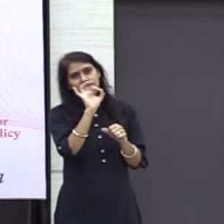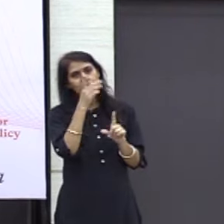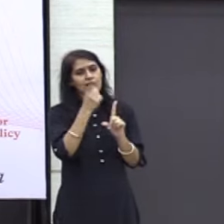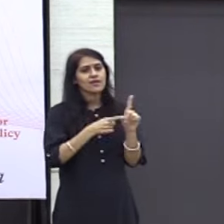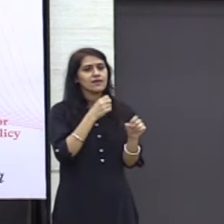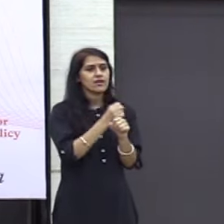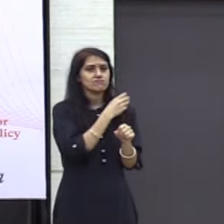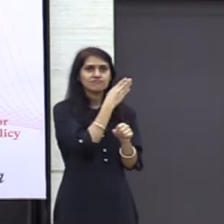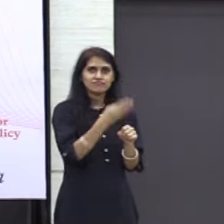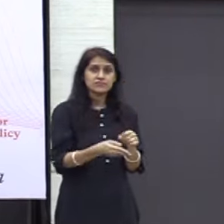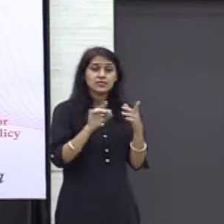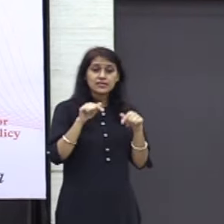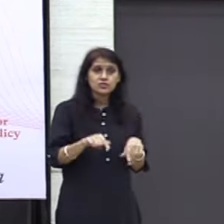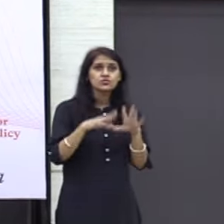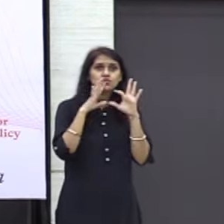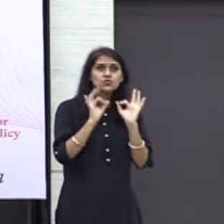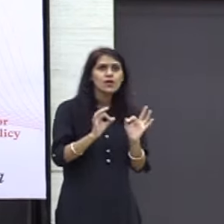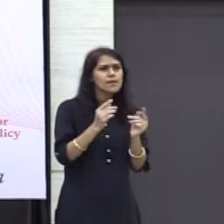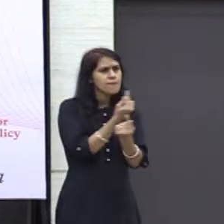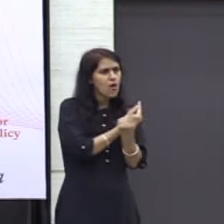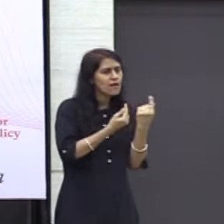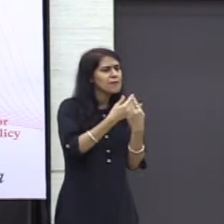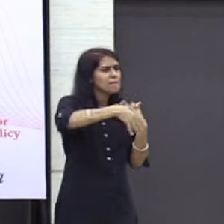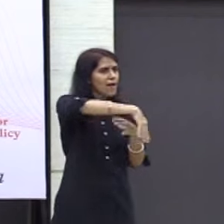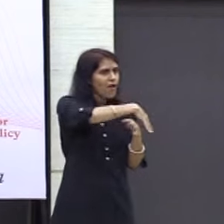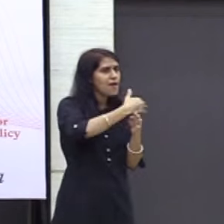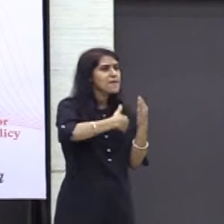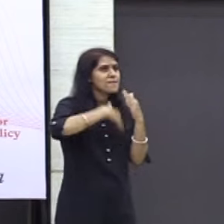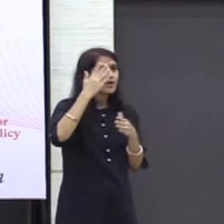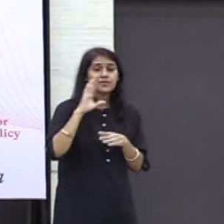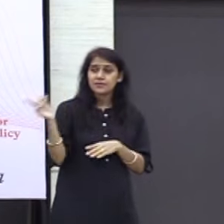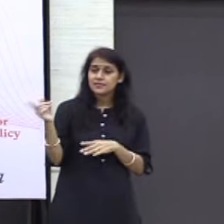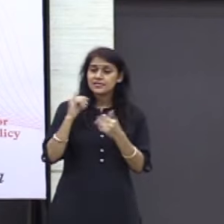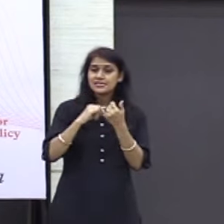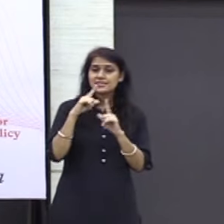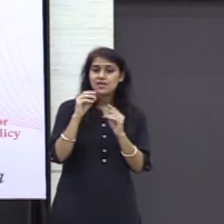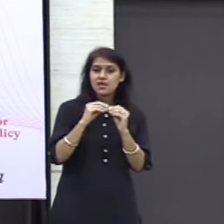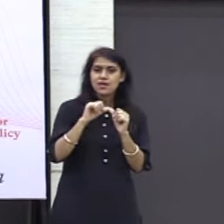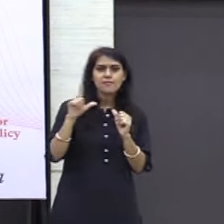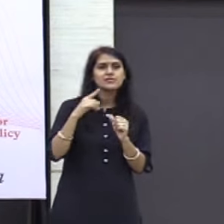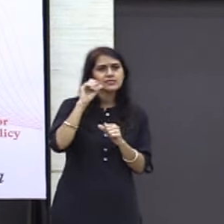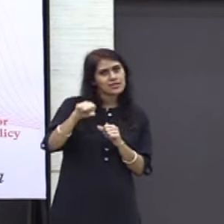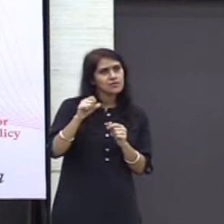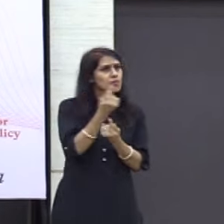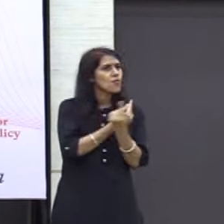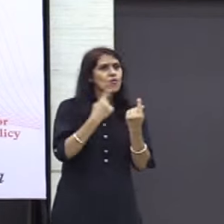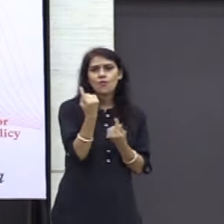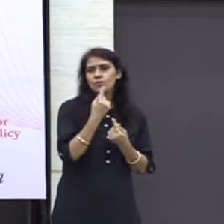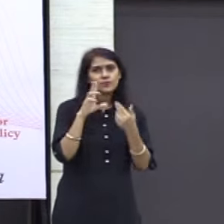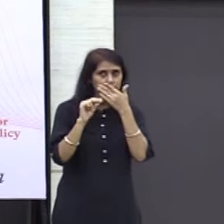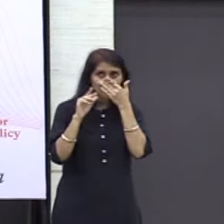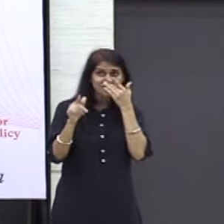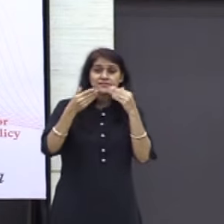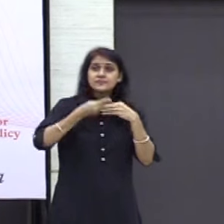And this too, of course, there's a lot of politics surrounding it. But as Mr. Sibal rightly said, it's not all politics. And what we'll be left with very